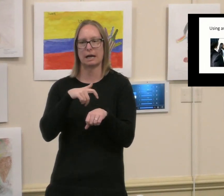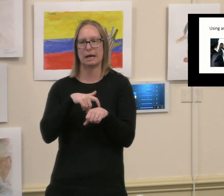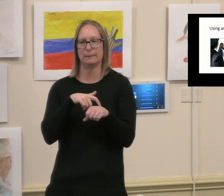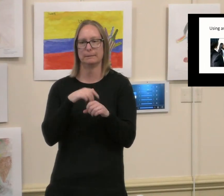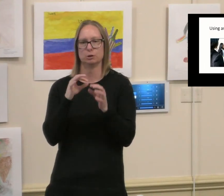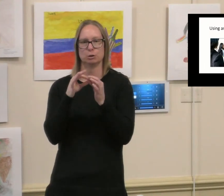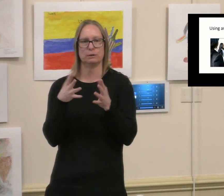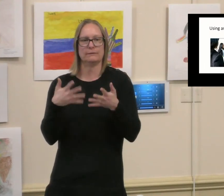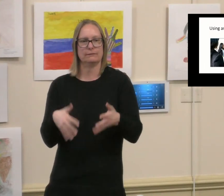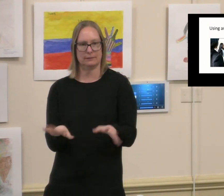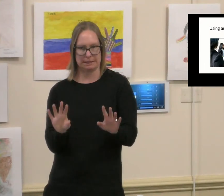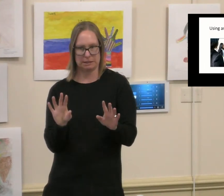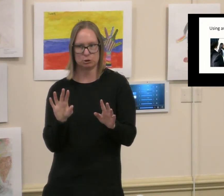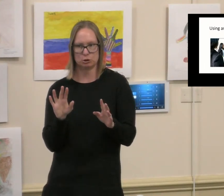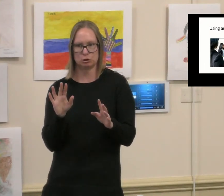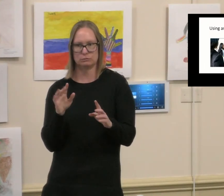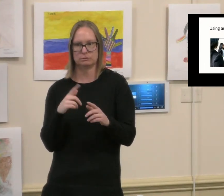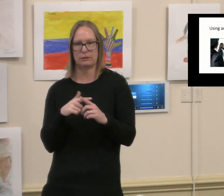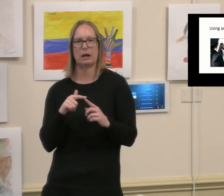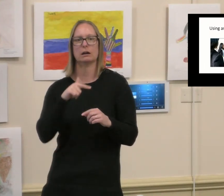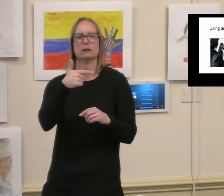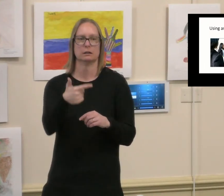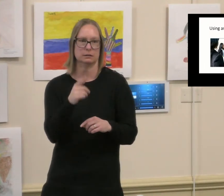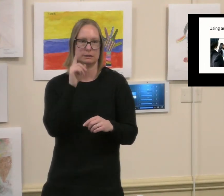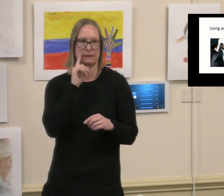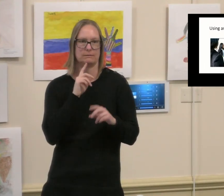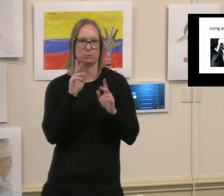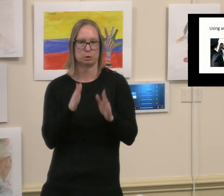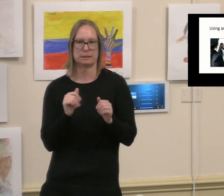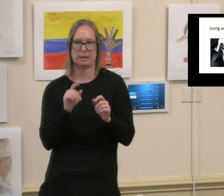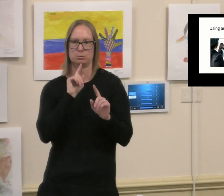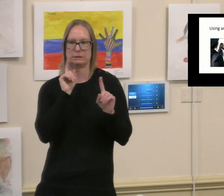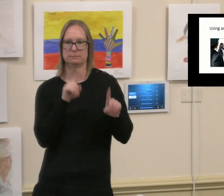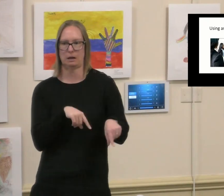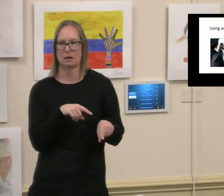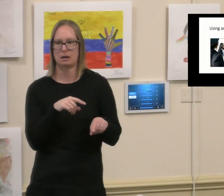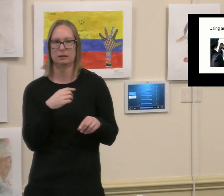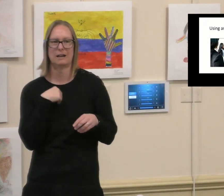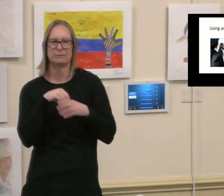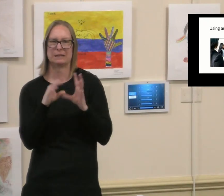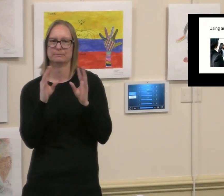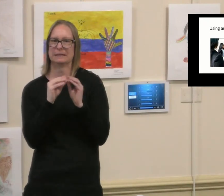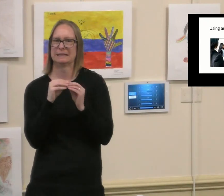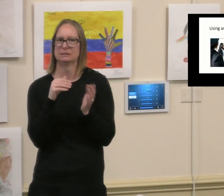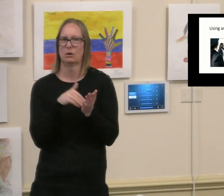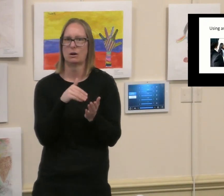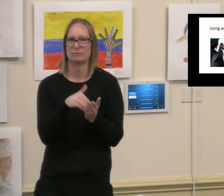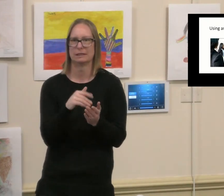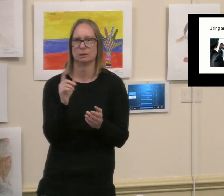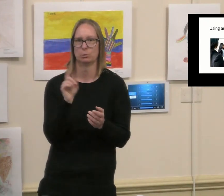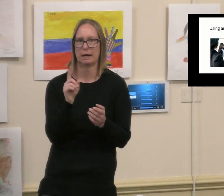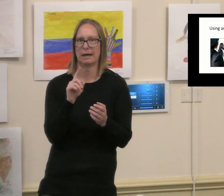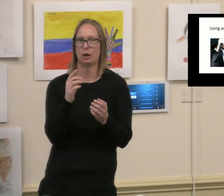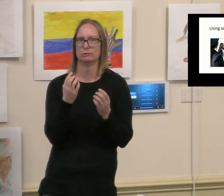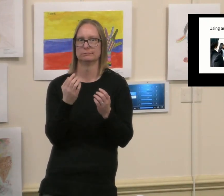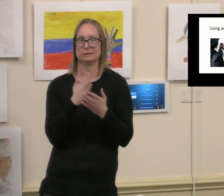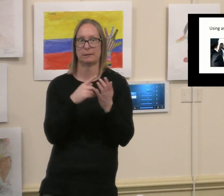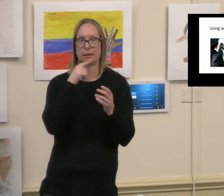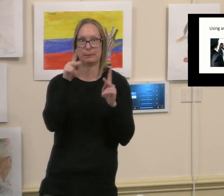Make sure that you're also giving enough lag time for the interpreters to finish their process, and then the deaf person can respond. Often I'm in a meeting